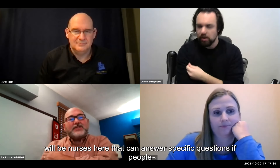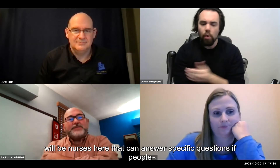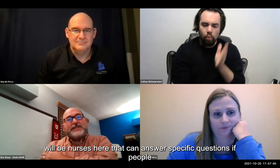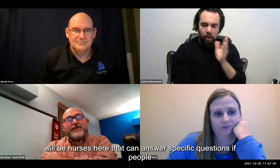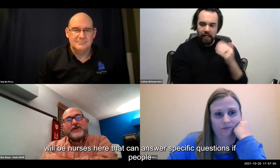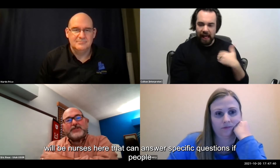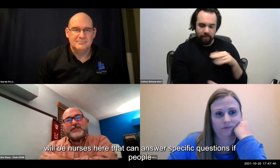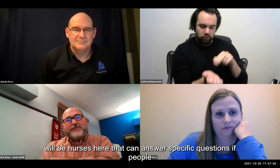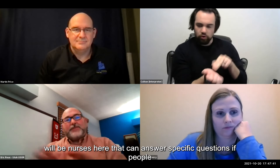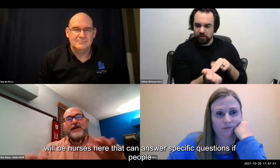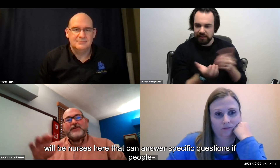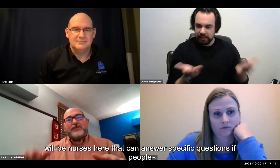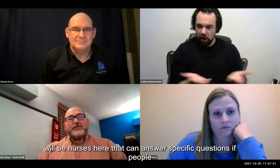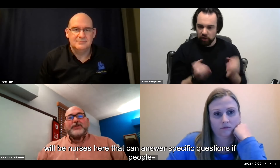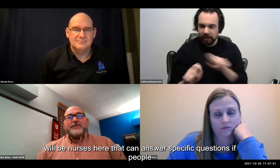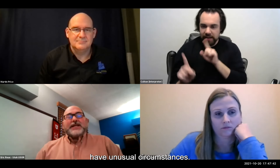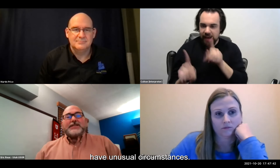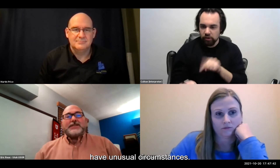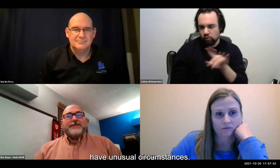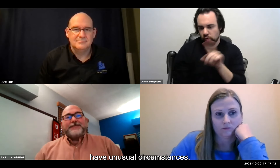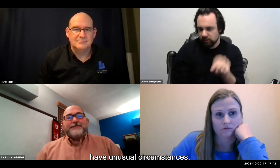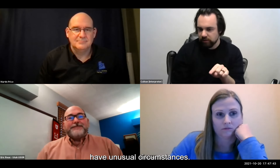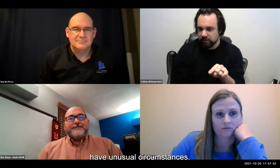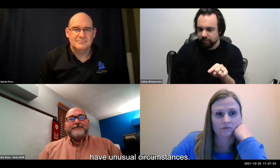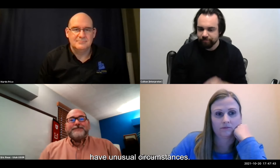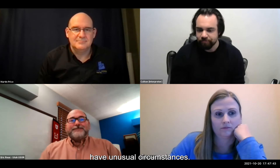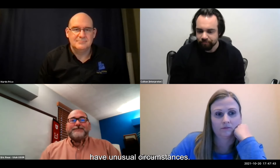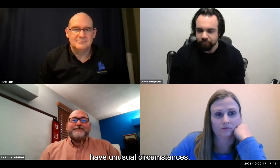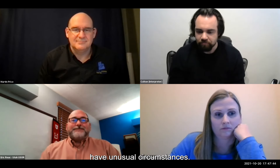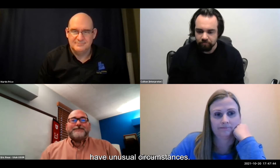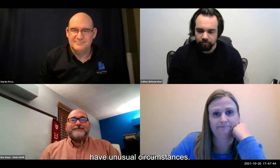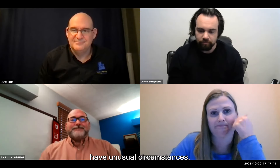can answer specific questions if people have unusual circumstances.